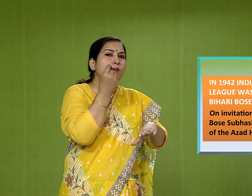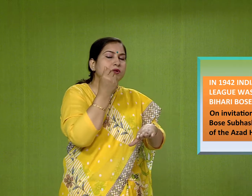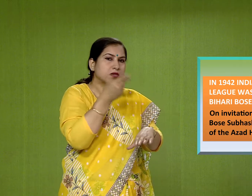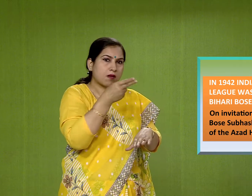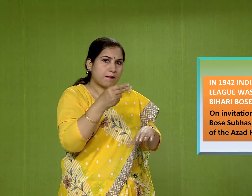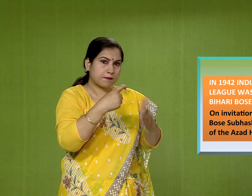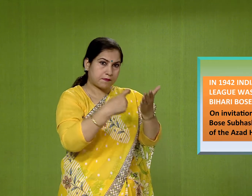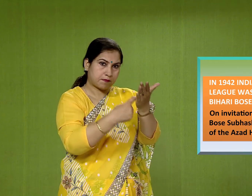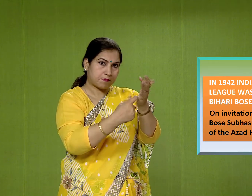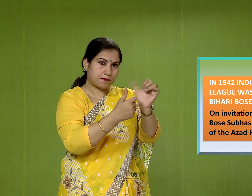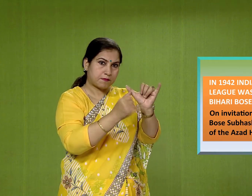Bihari Bose.